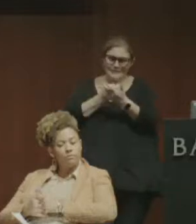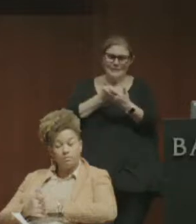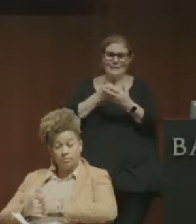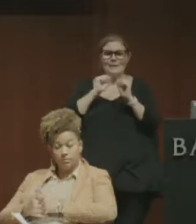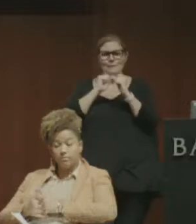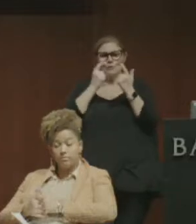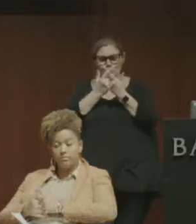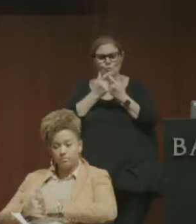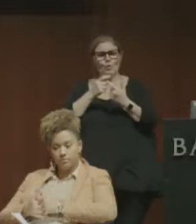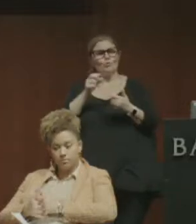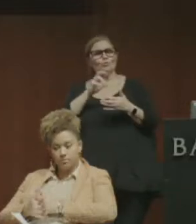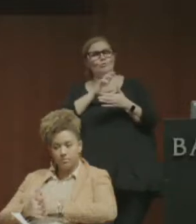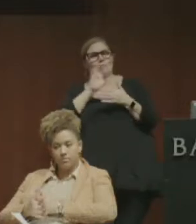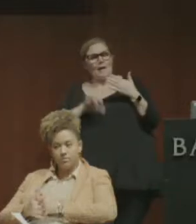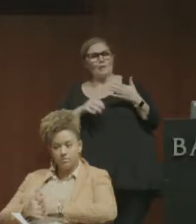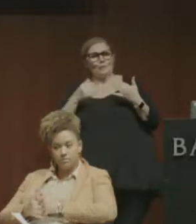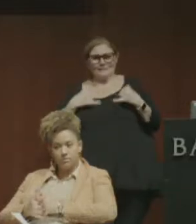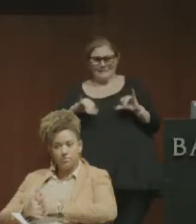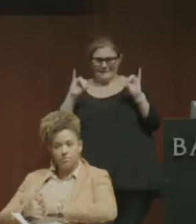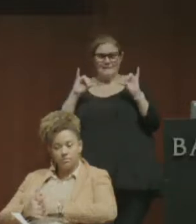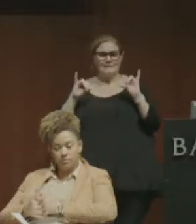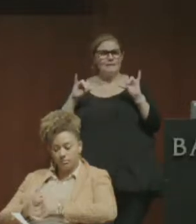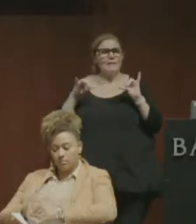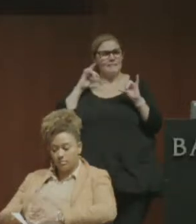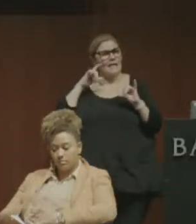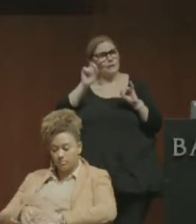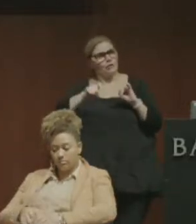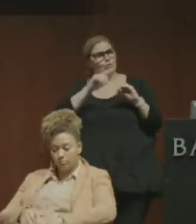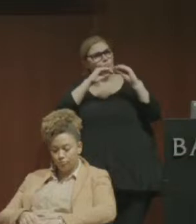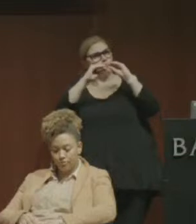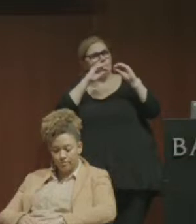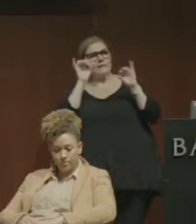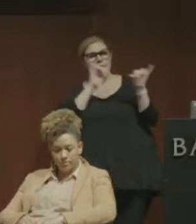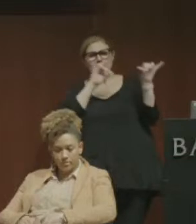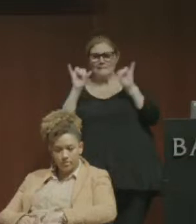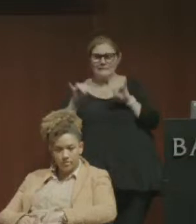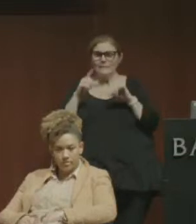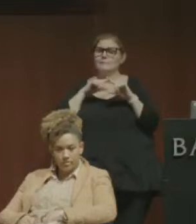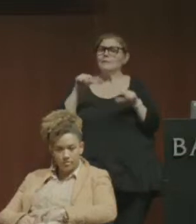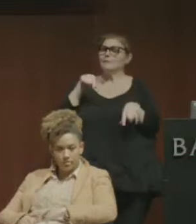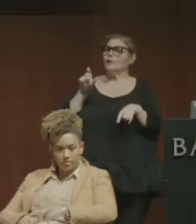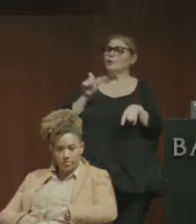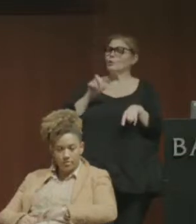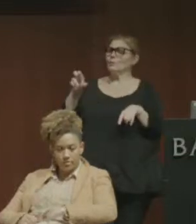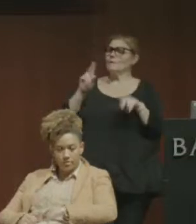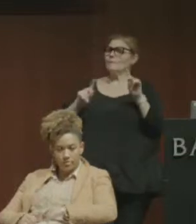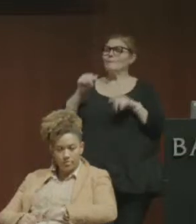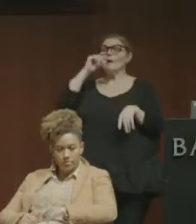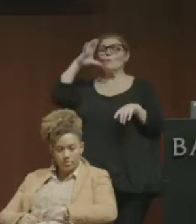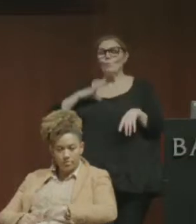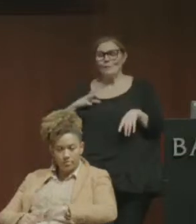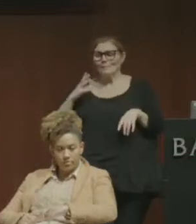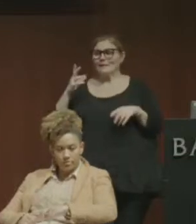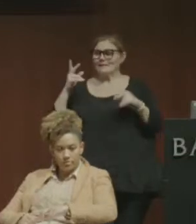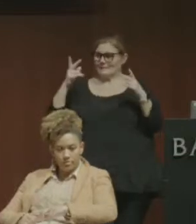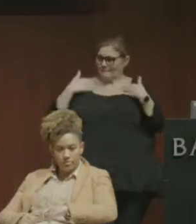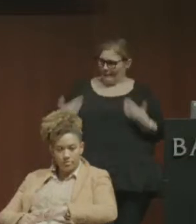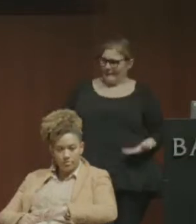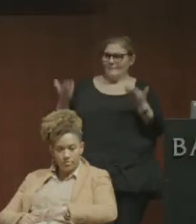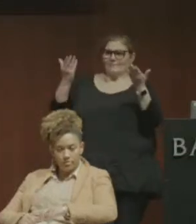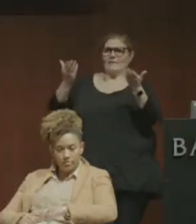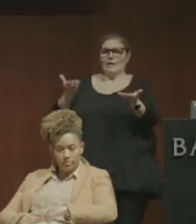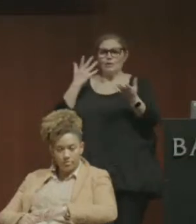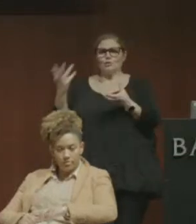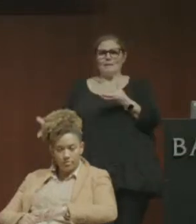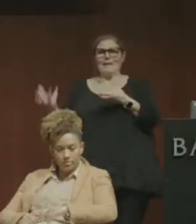social consequences at present that deserve repair, in the same way that queer people's and women's presences deserve